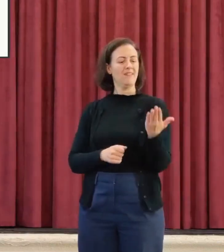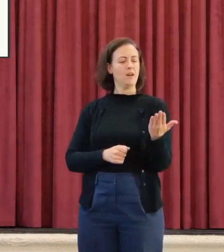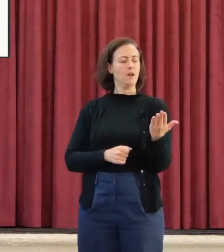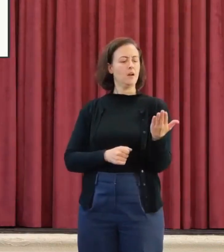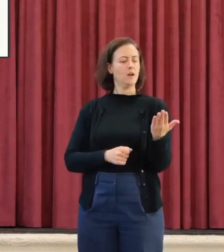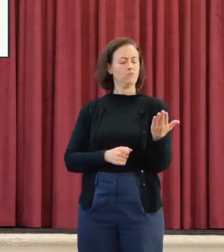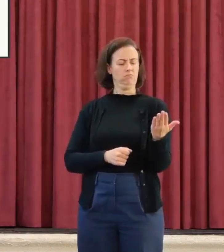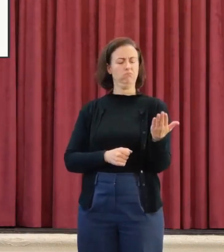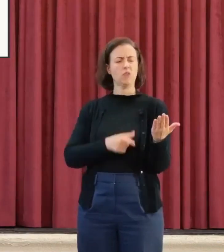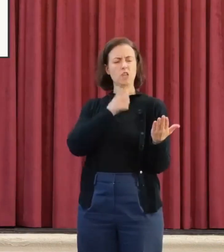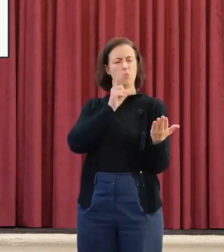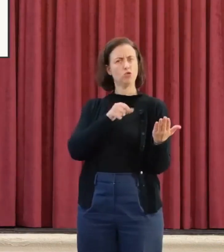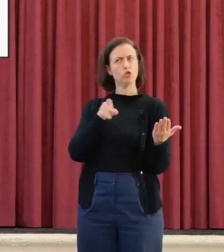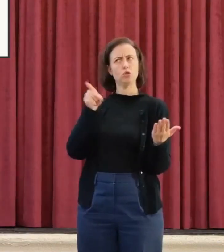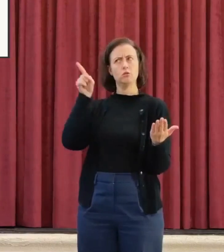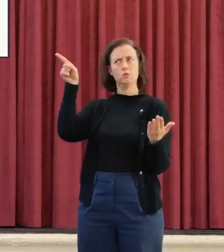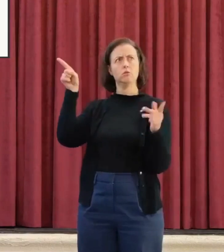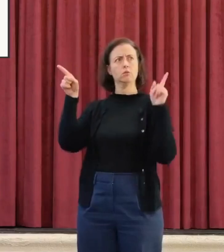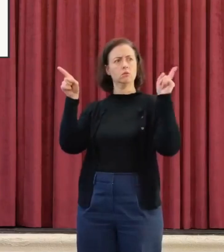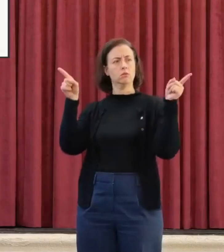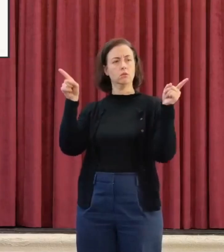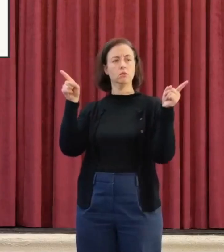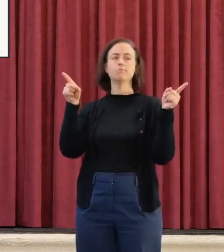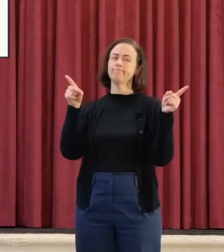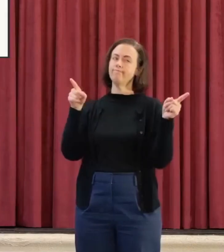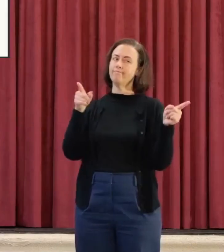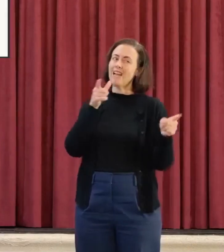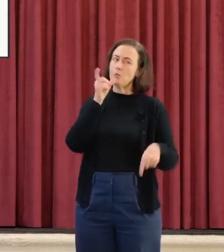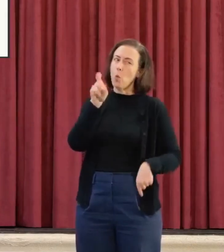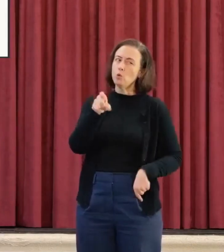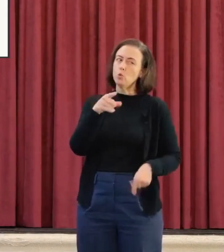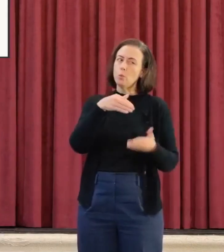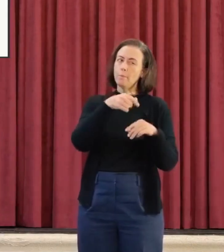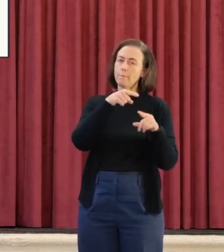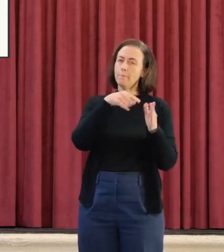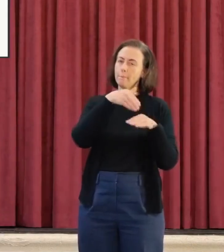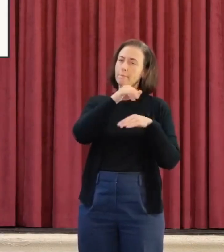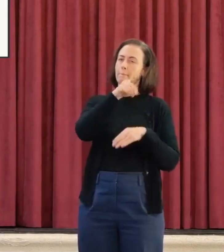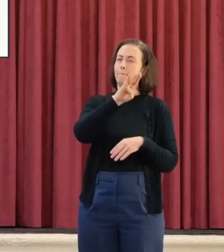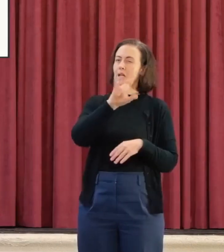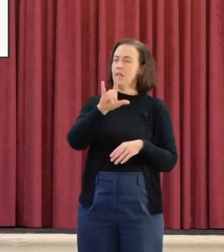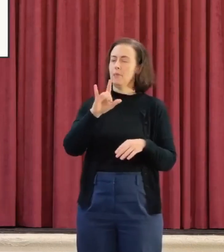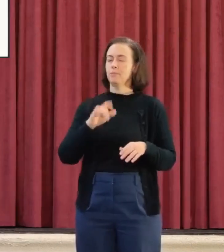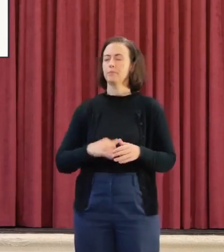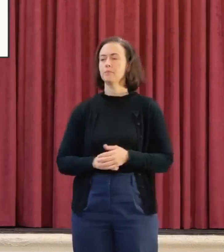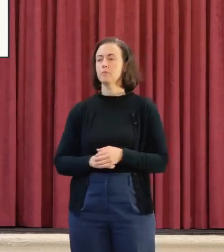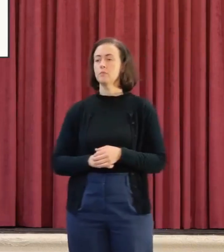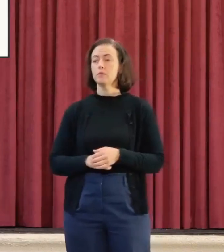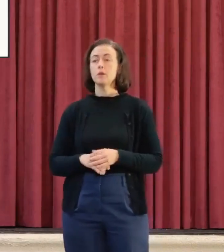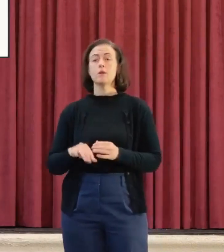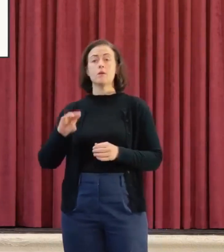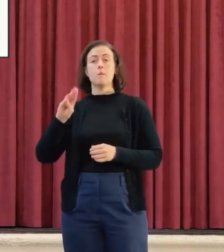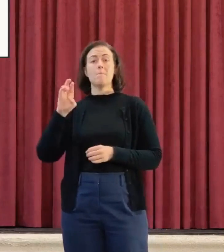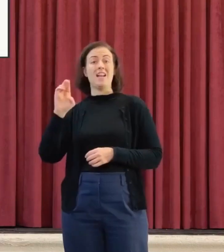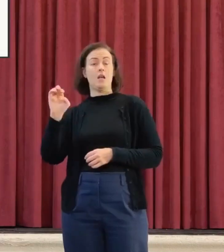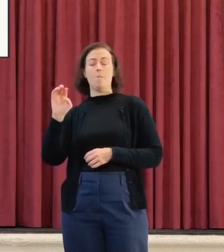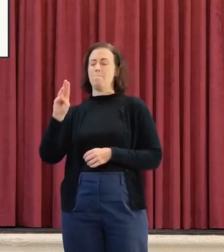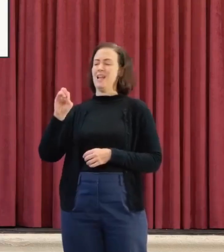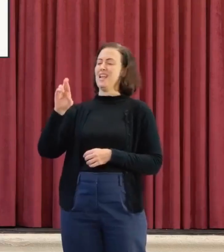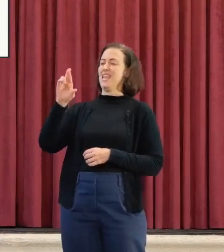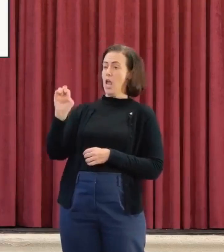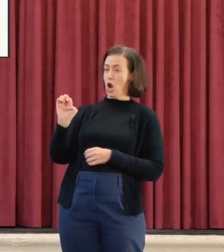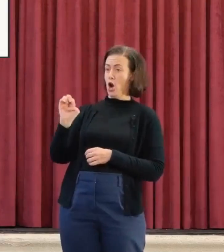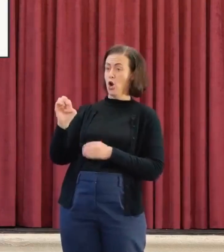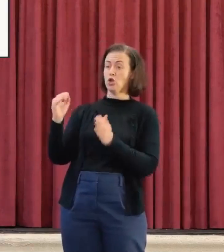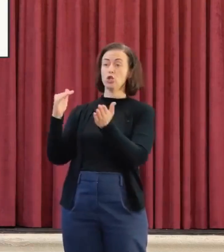it's supposed not to happen. So, your Medicare doctor doesn't need to have a contract with your